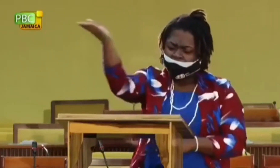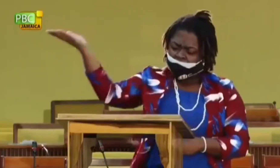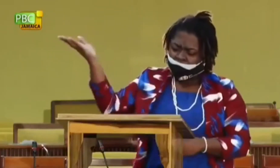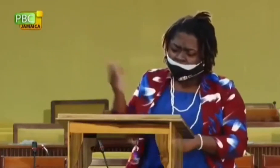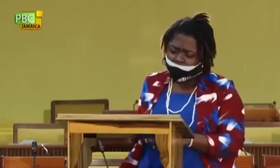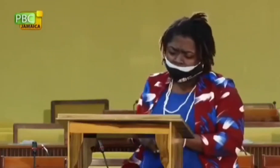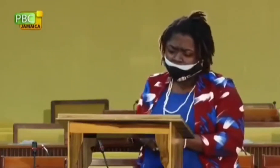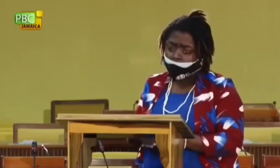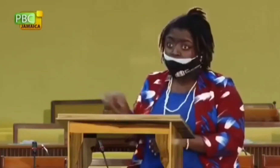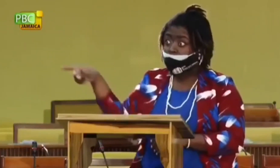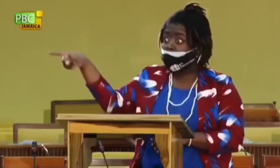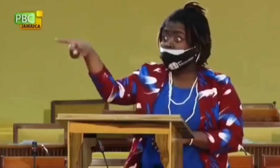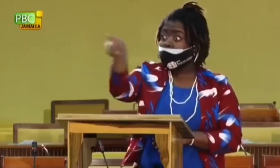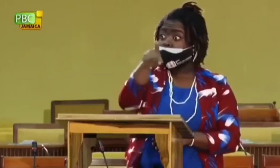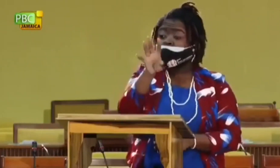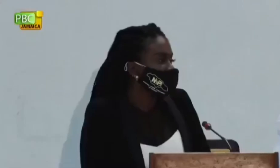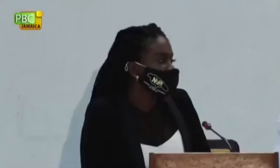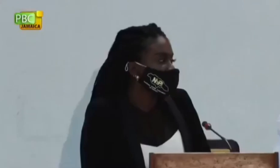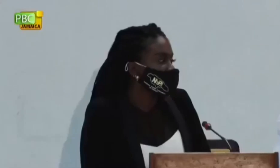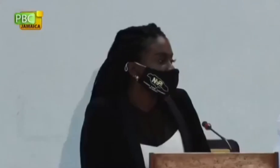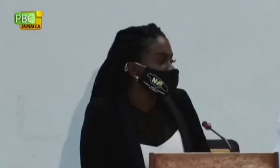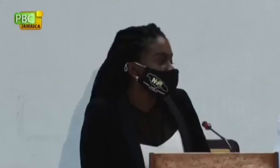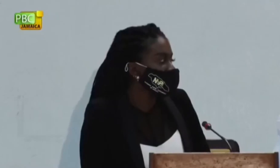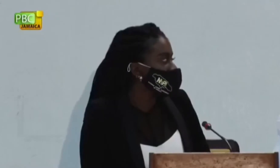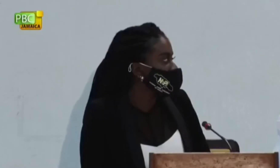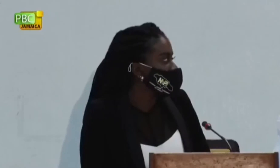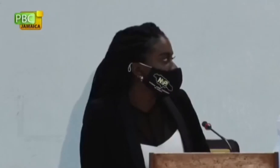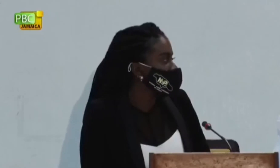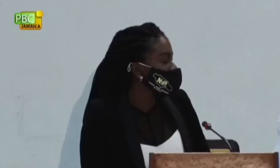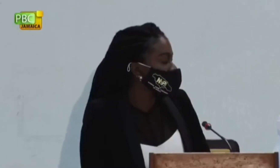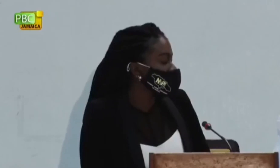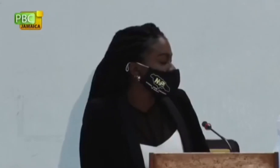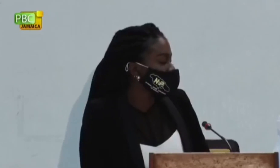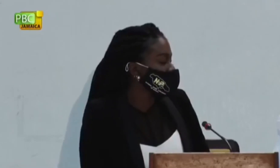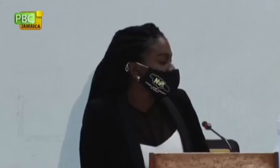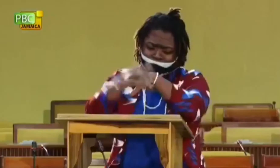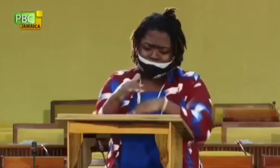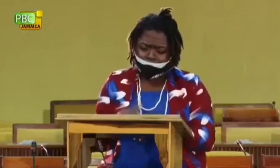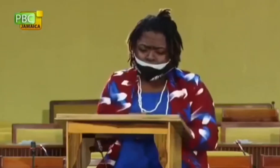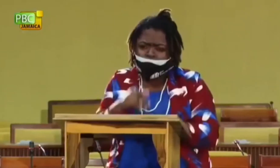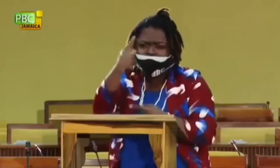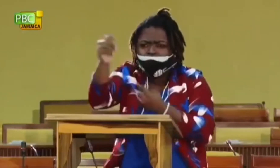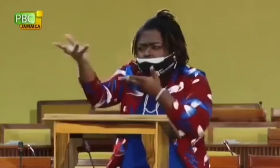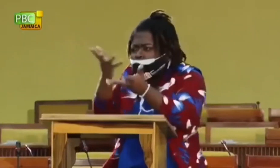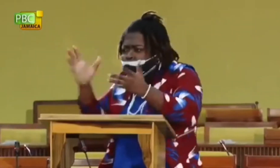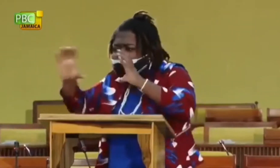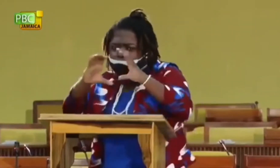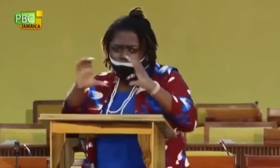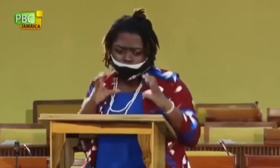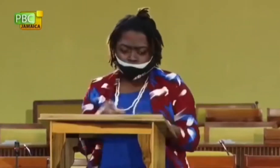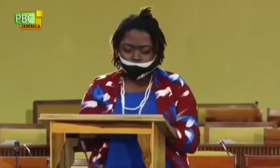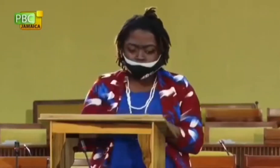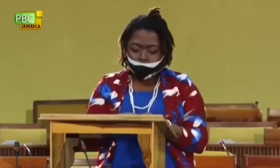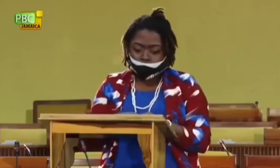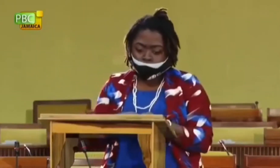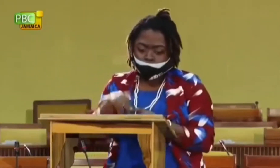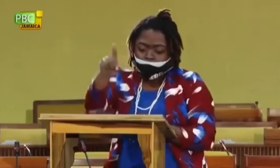home. Your family is there, but they are all speaking in Spanish and you only speak English. You try